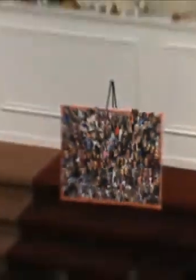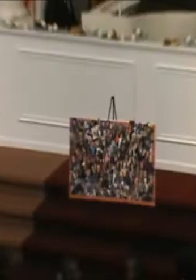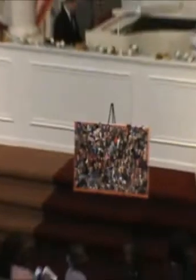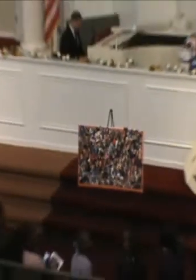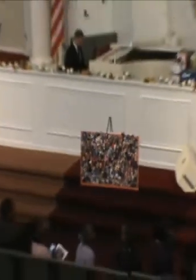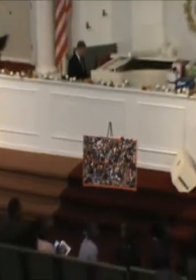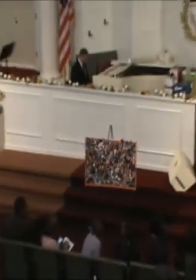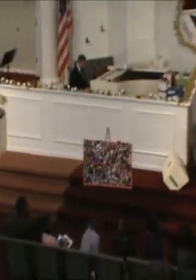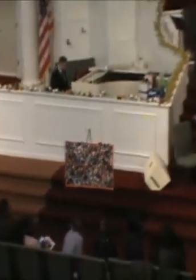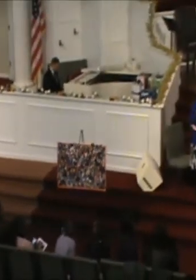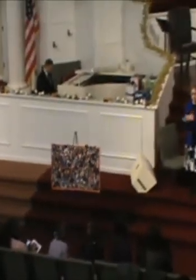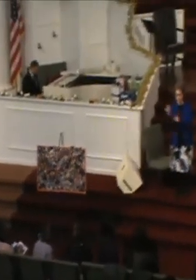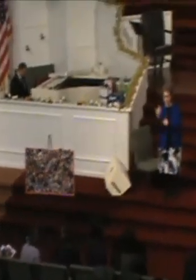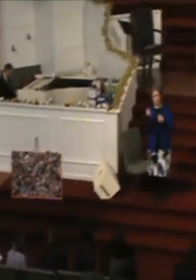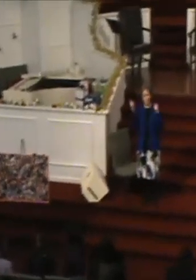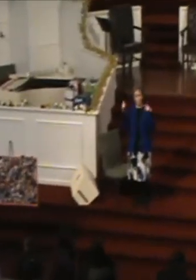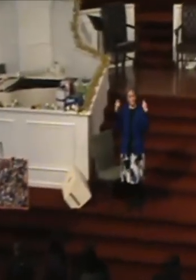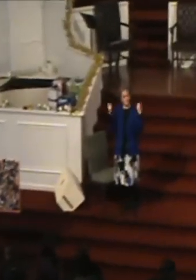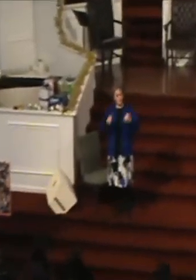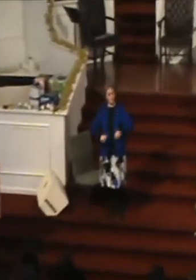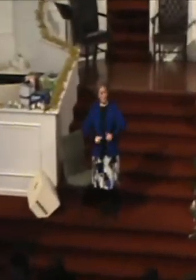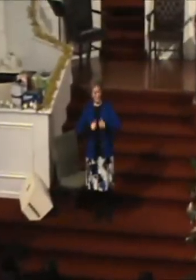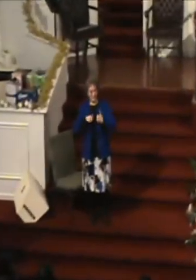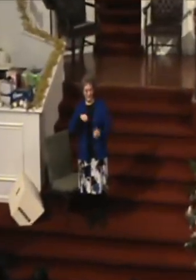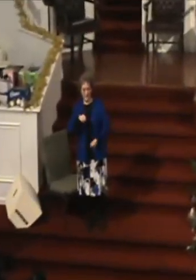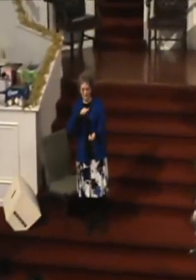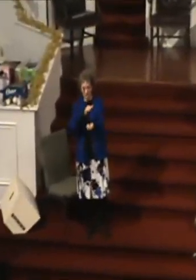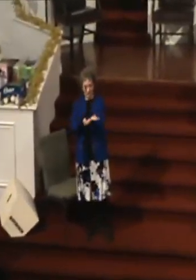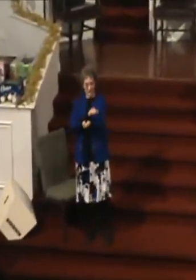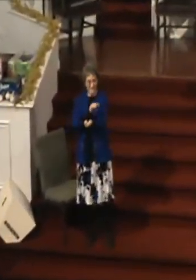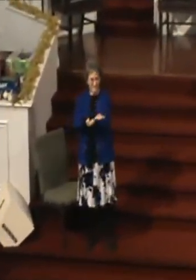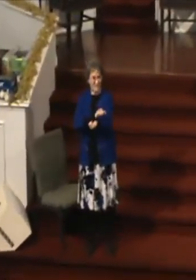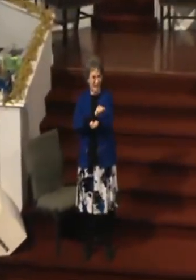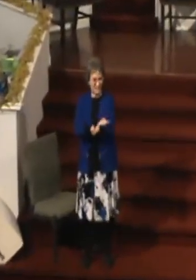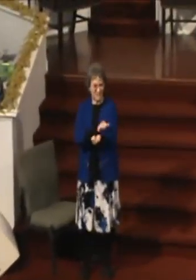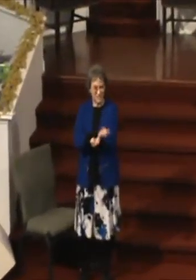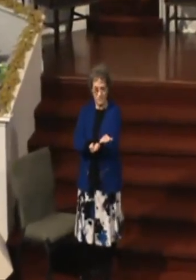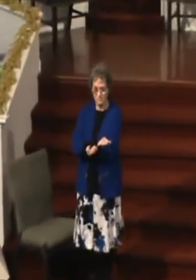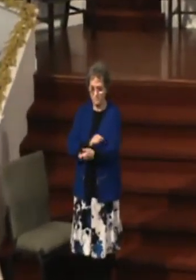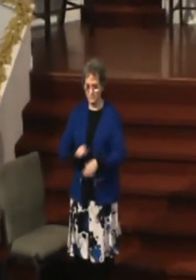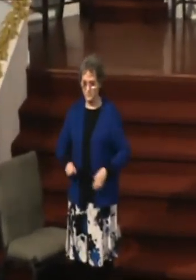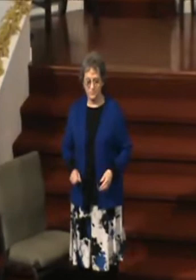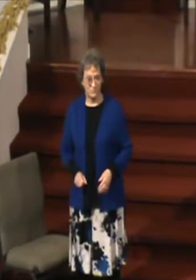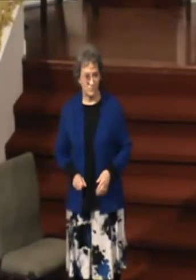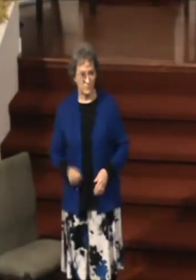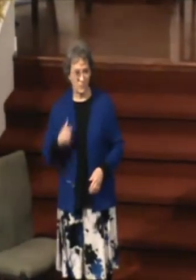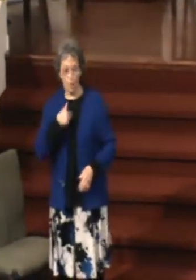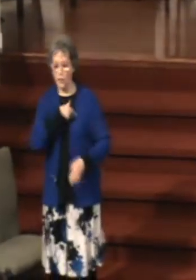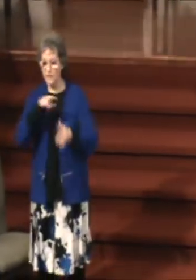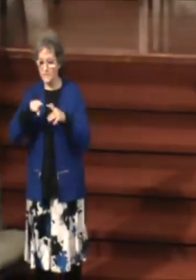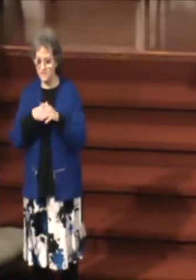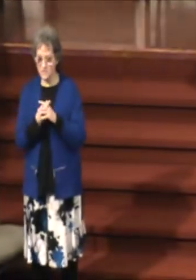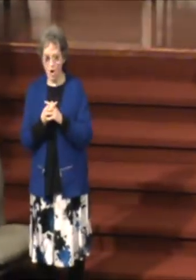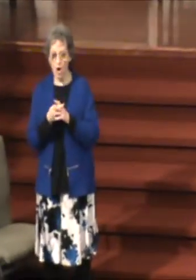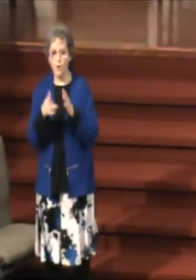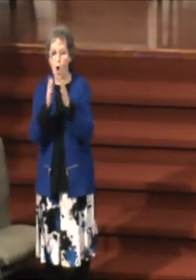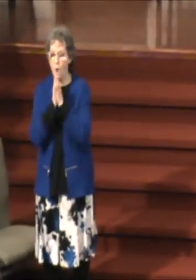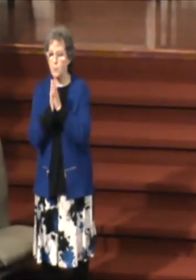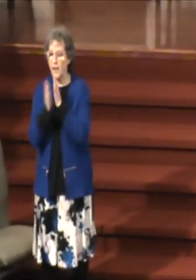this morning as we celebrate the life of Antionette Stewart. And we're going to start off with a word of prayer this morning. Thank